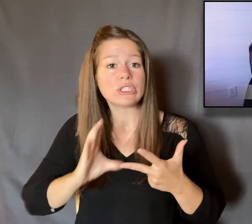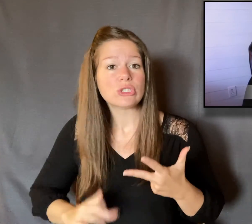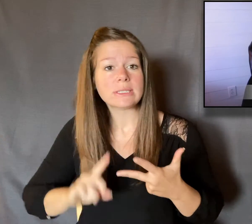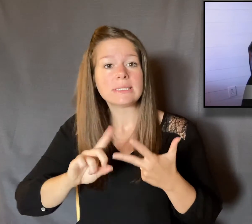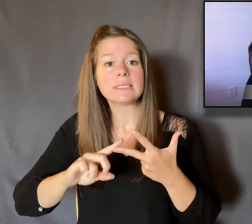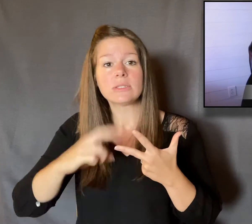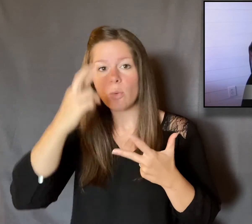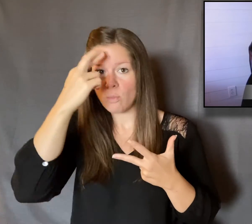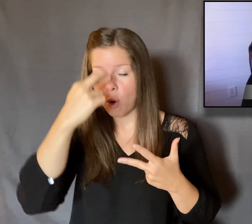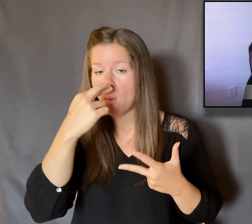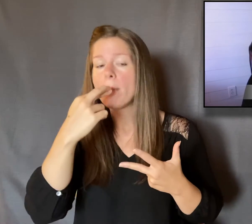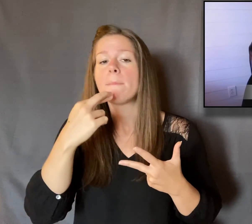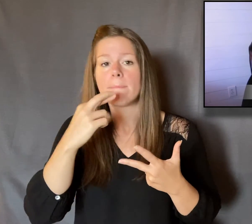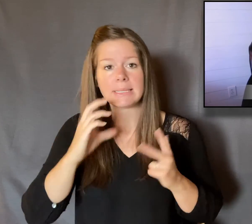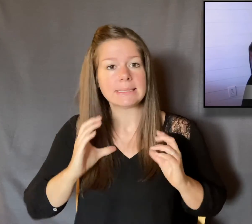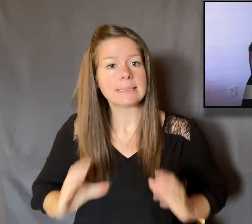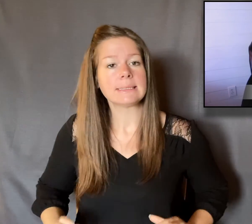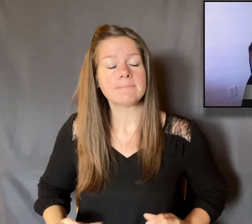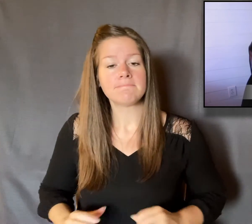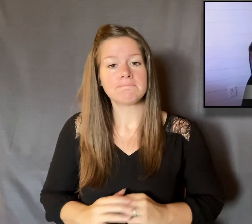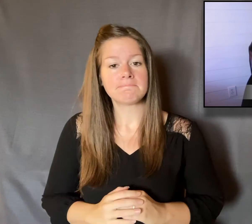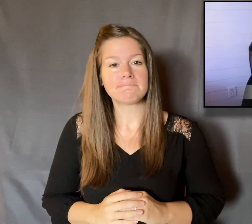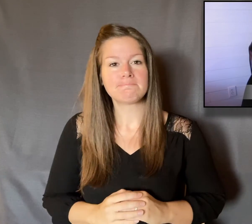Roman. Paul knew